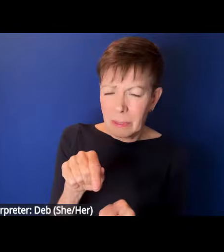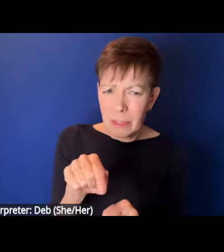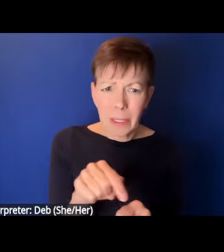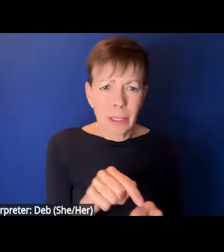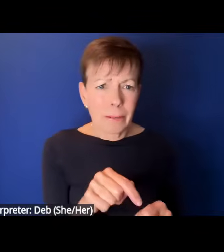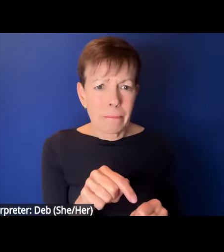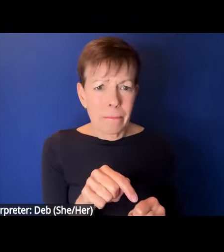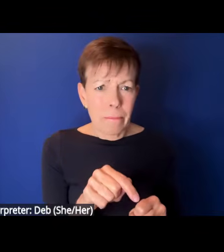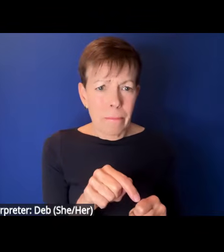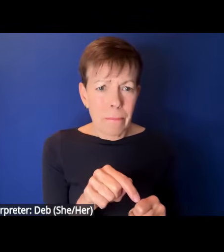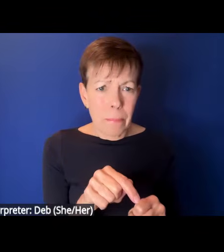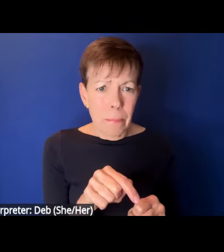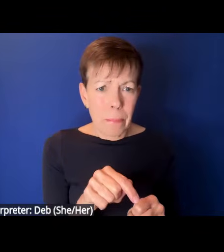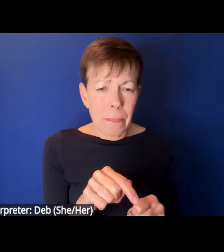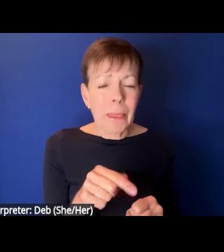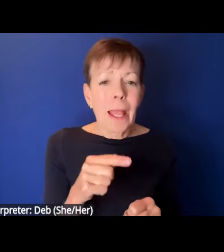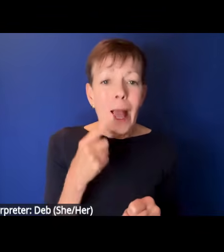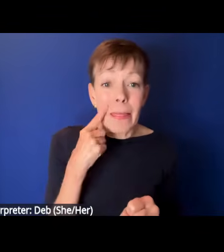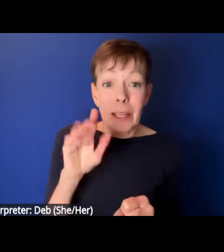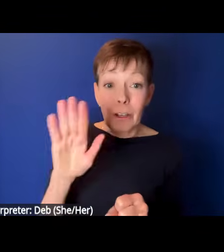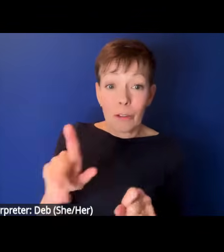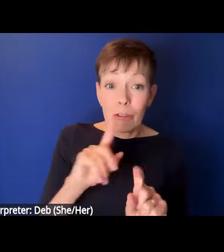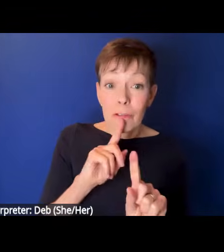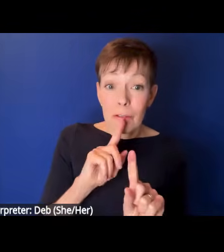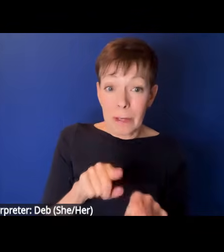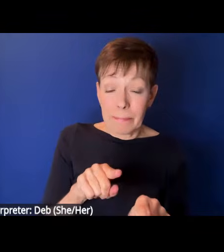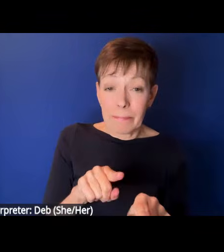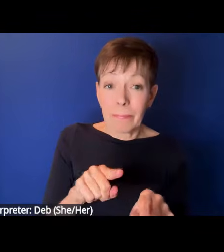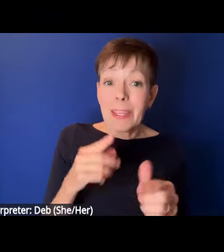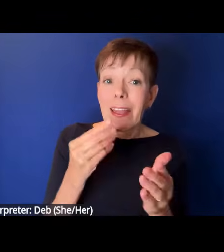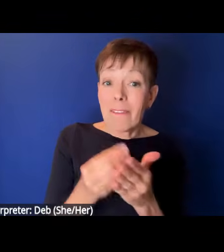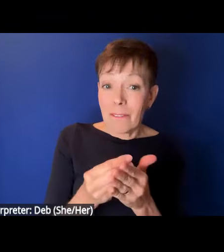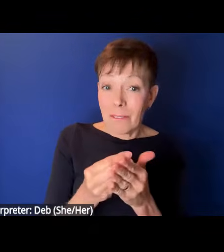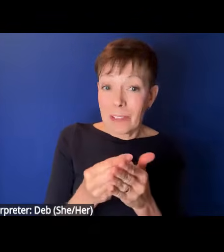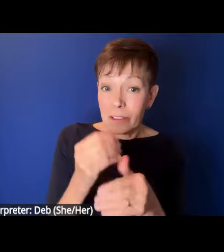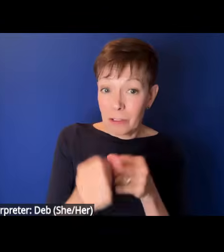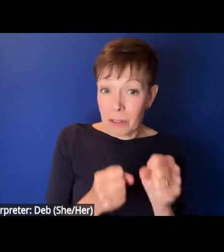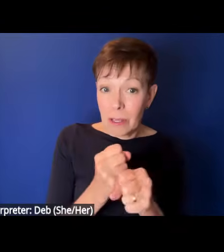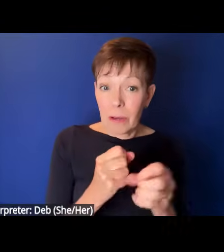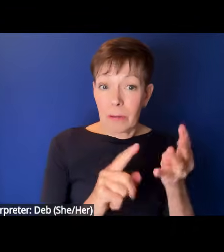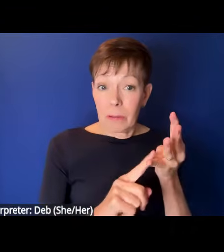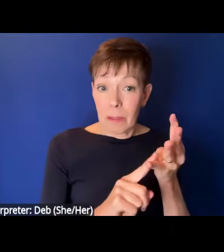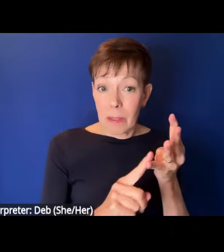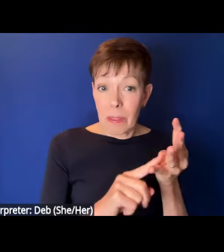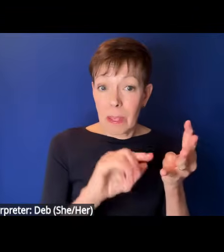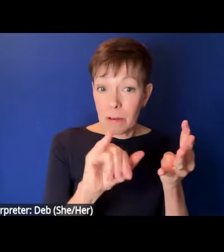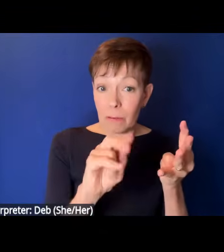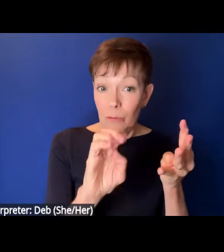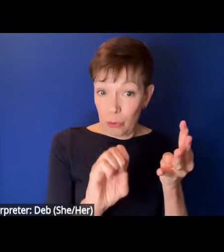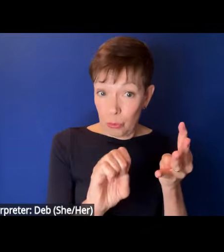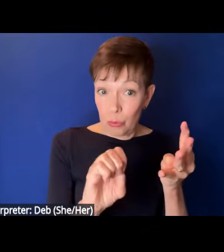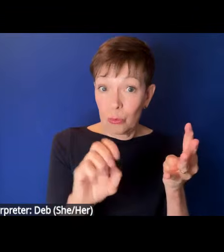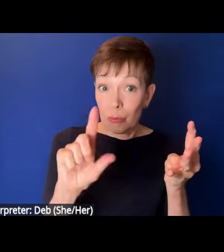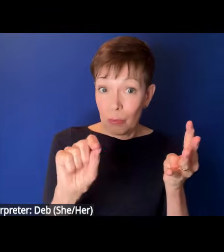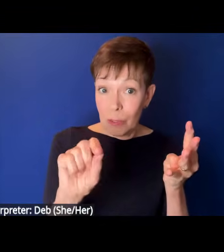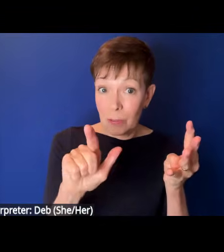year, you're the person who says, yeah. So fiscal year, I think each year at the end of June 2026.